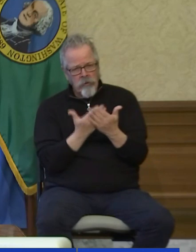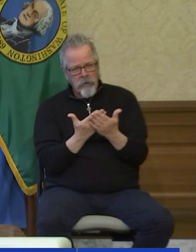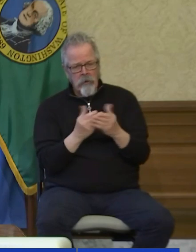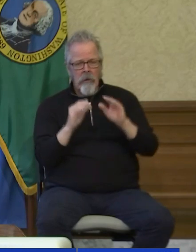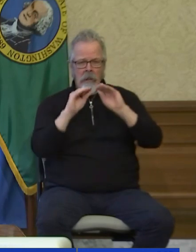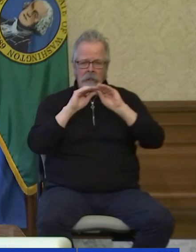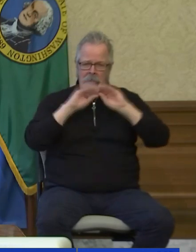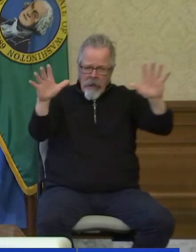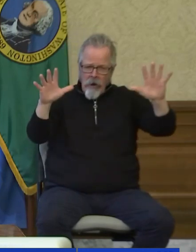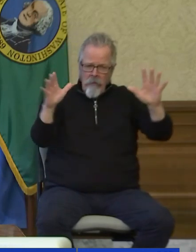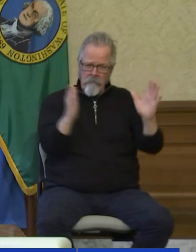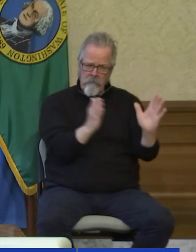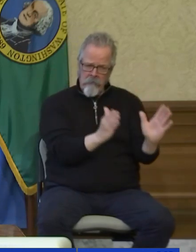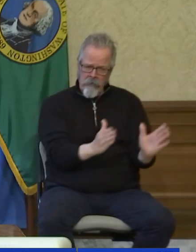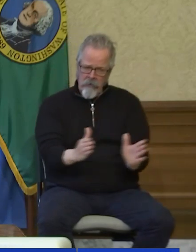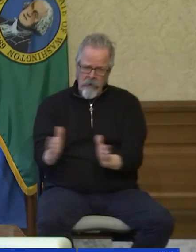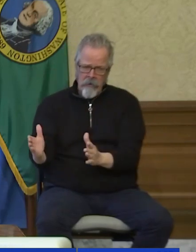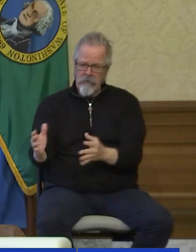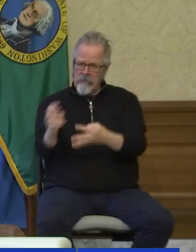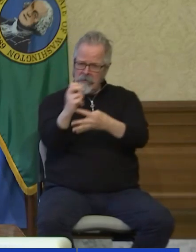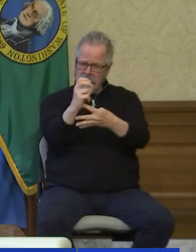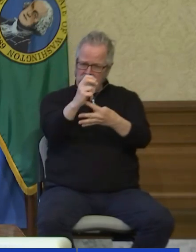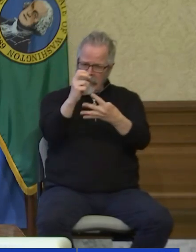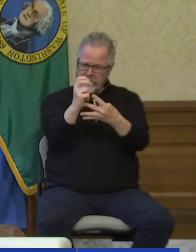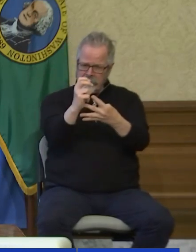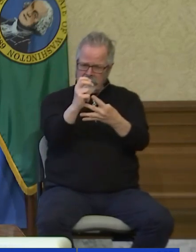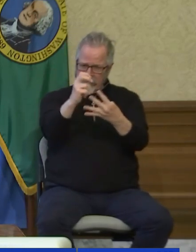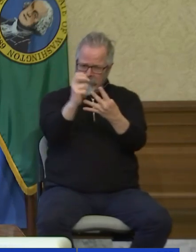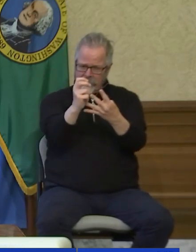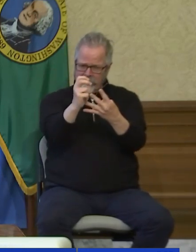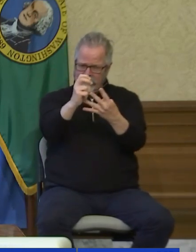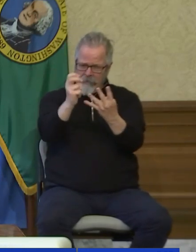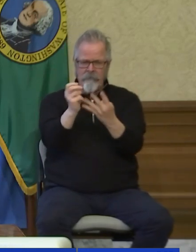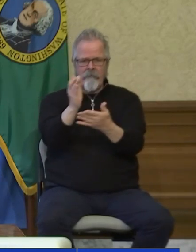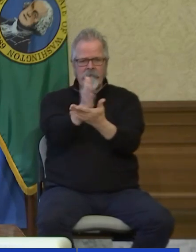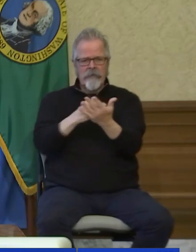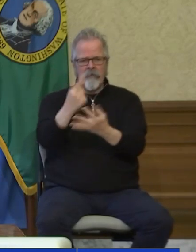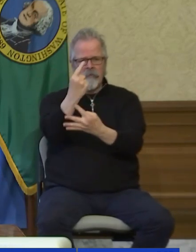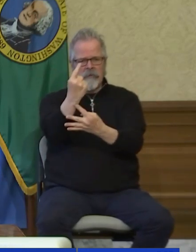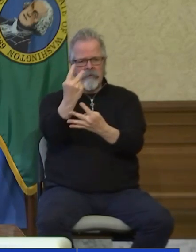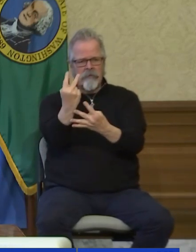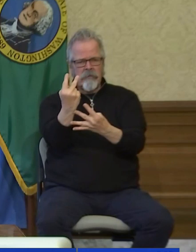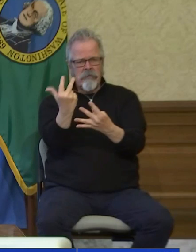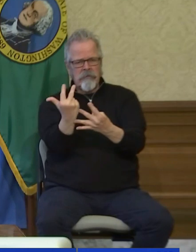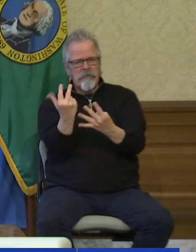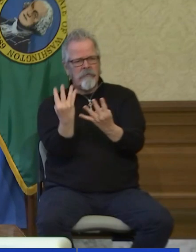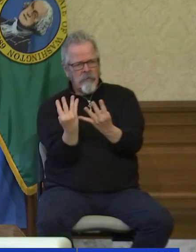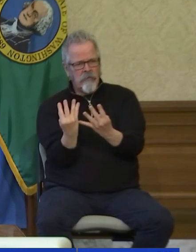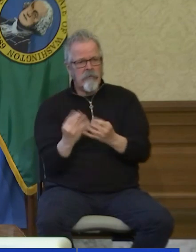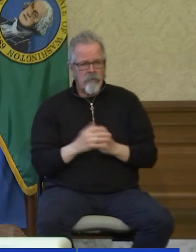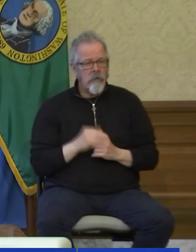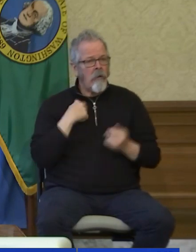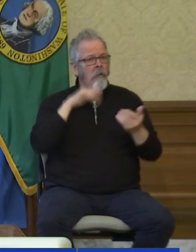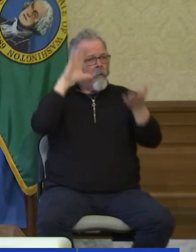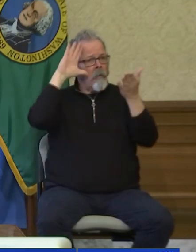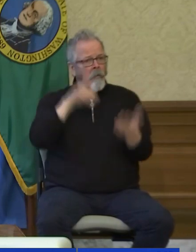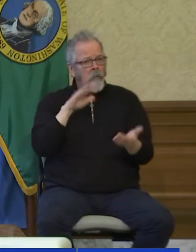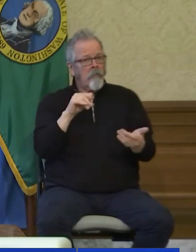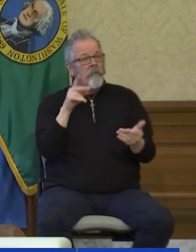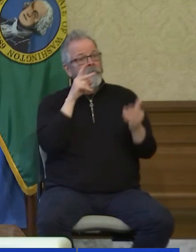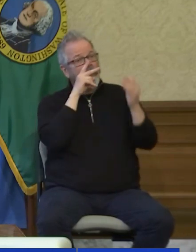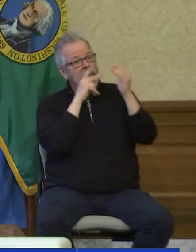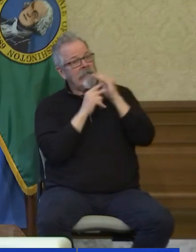the hope that they need. So I feel good about the course we're on. It's a difficult time, but it is a very united